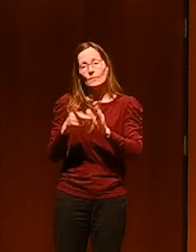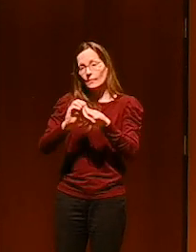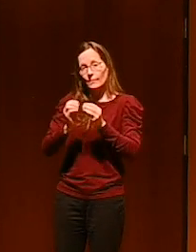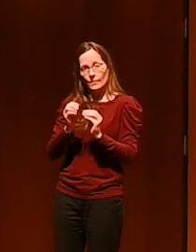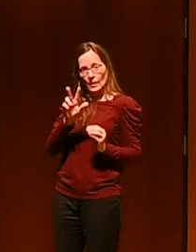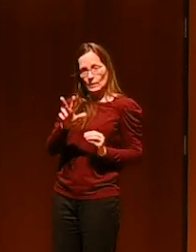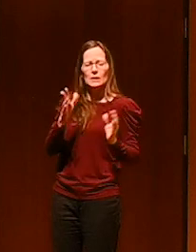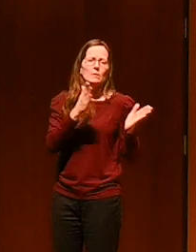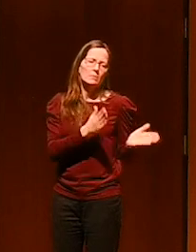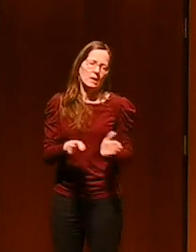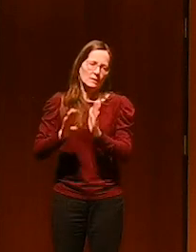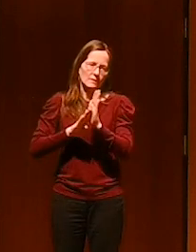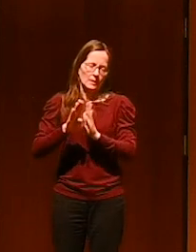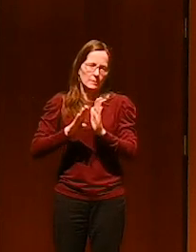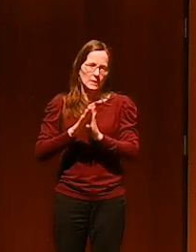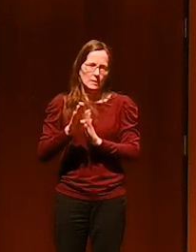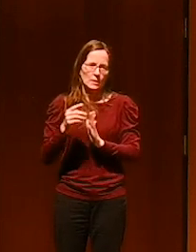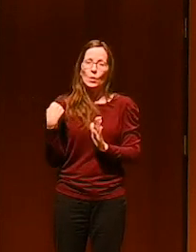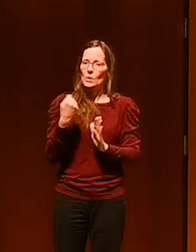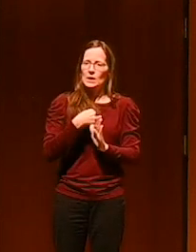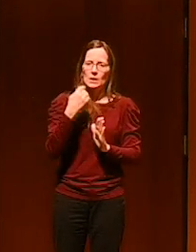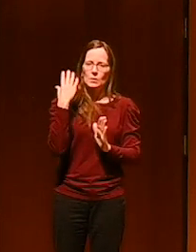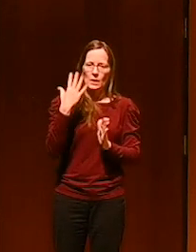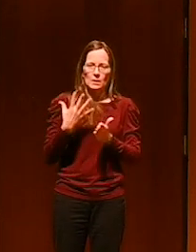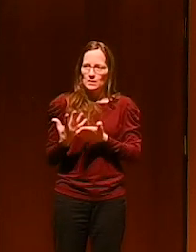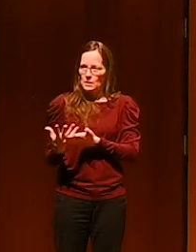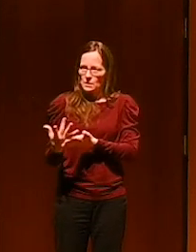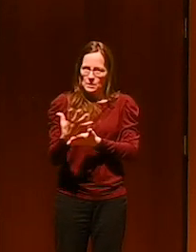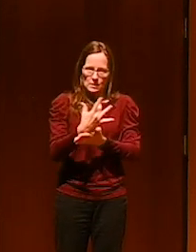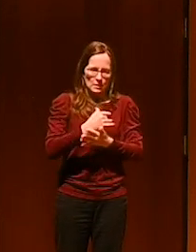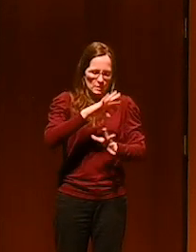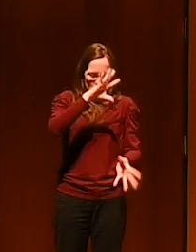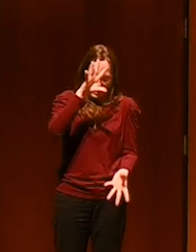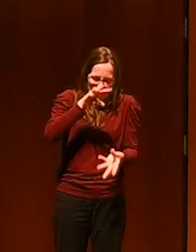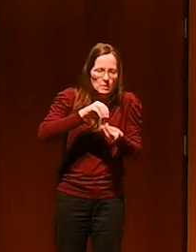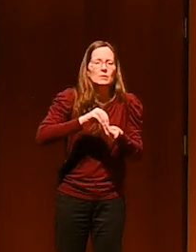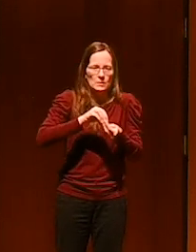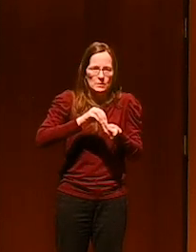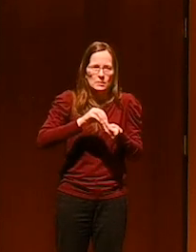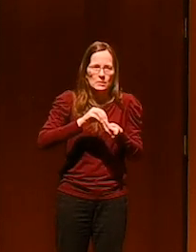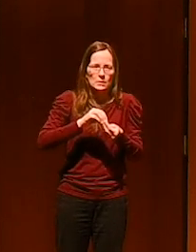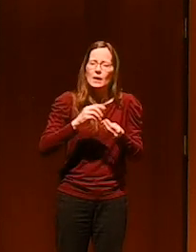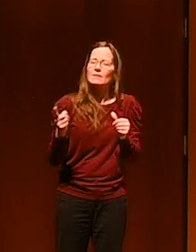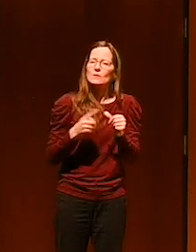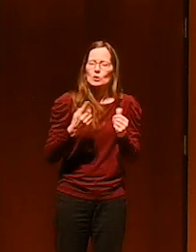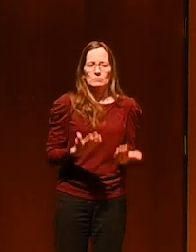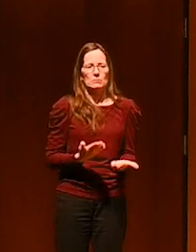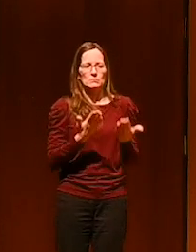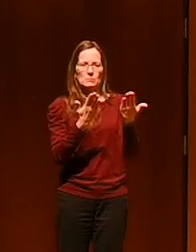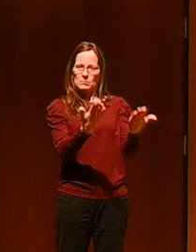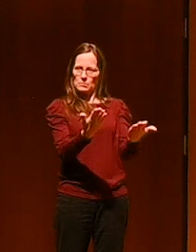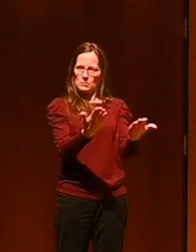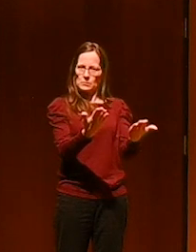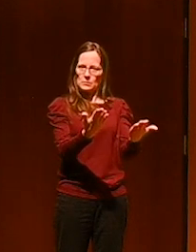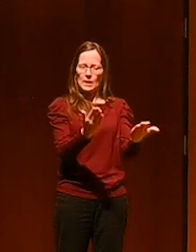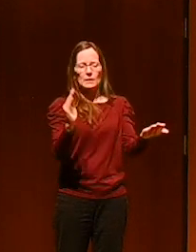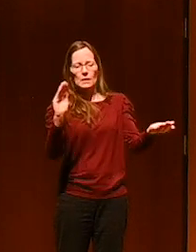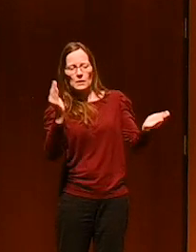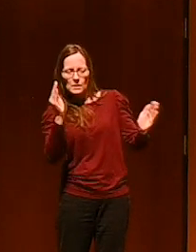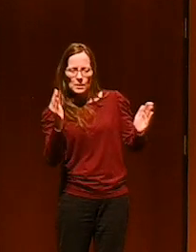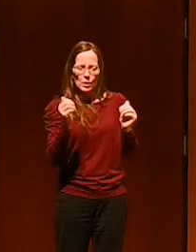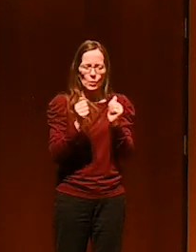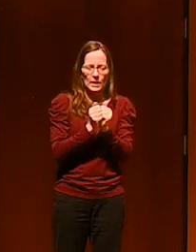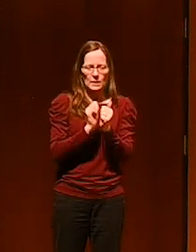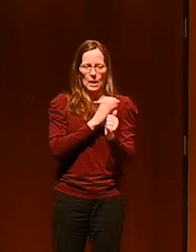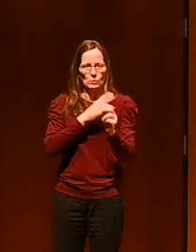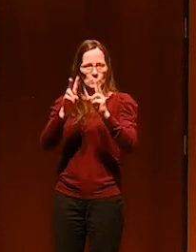And so we'll be synthesizing everything that we hear from the community and floating past some initial recommendations and vetting that against the analysis that we've done to